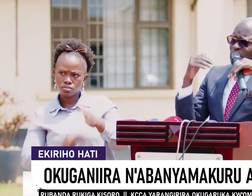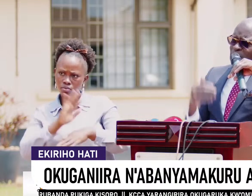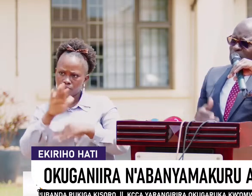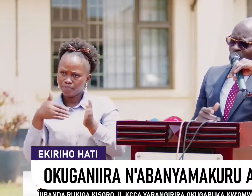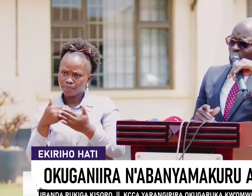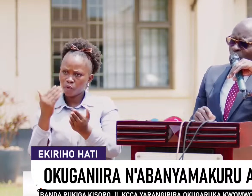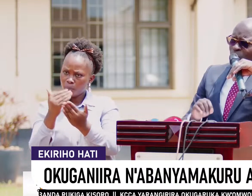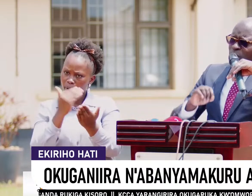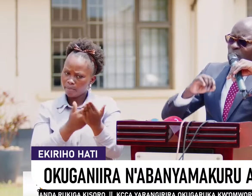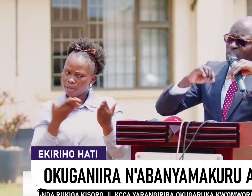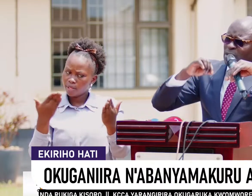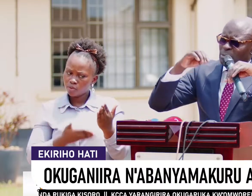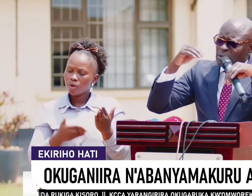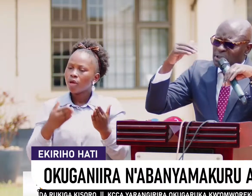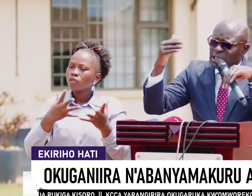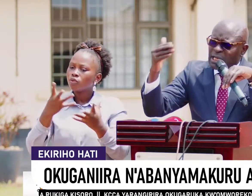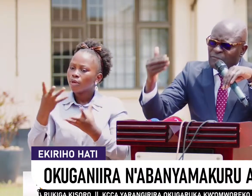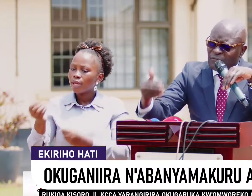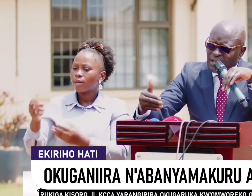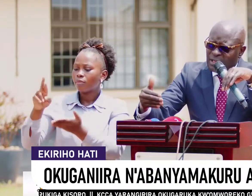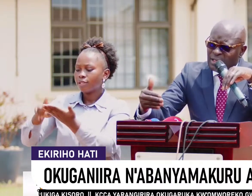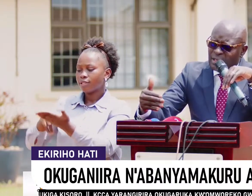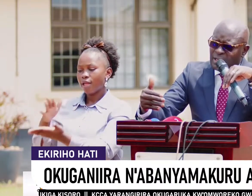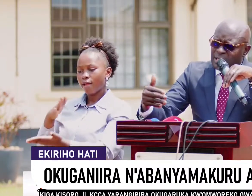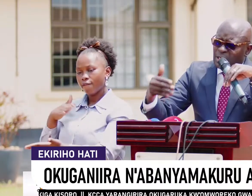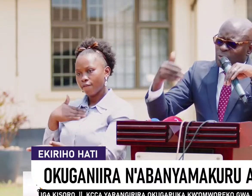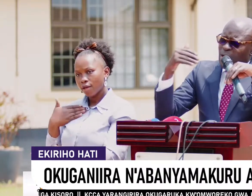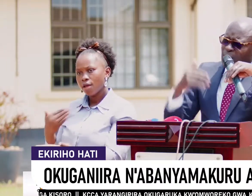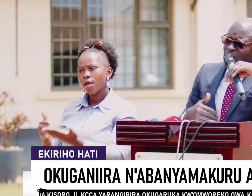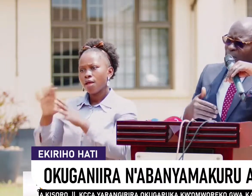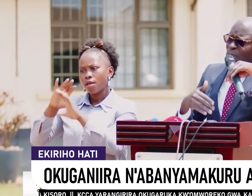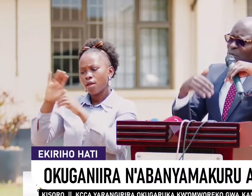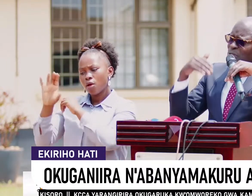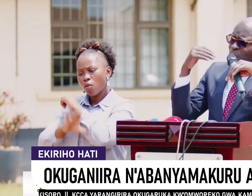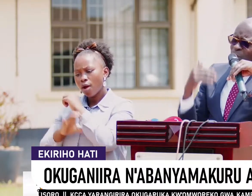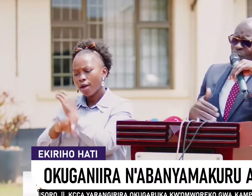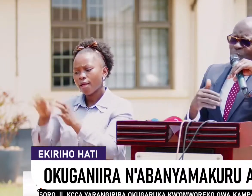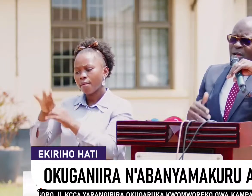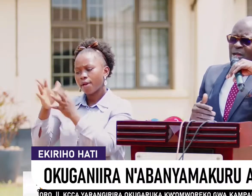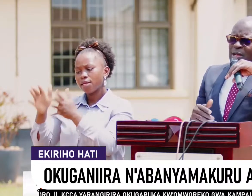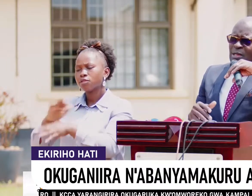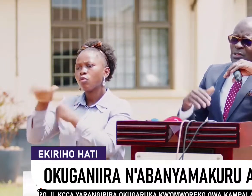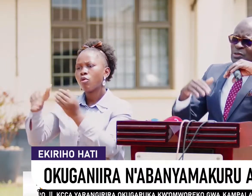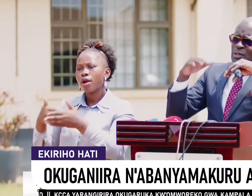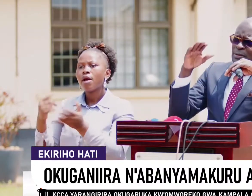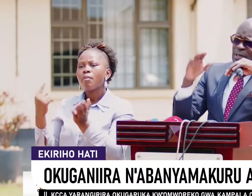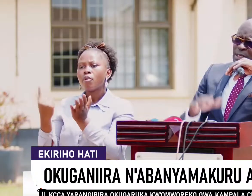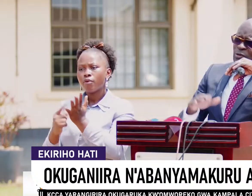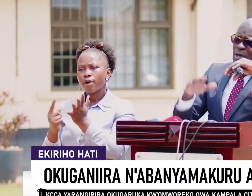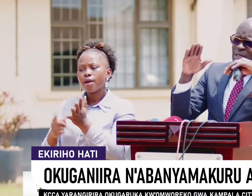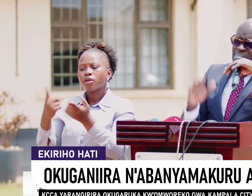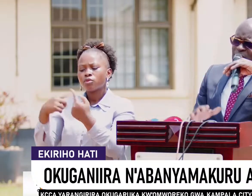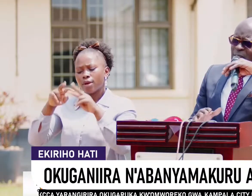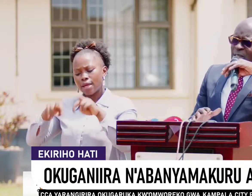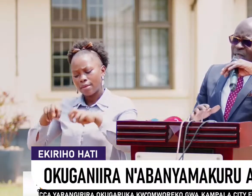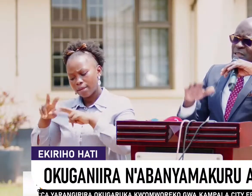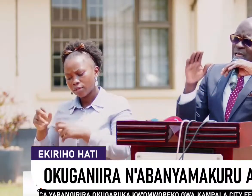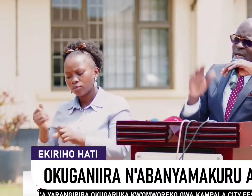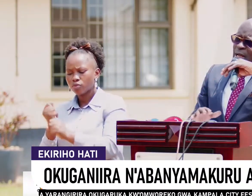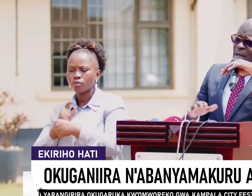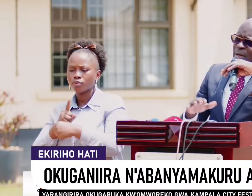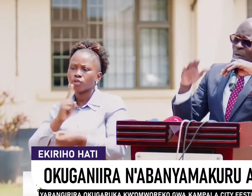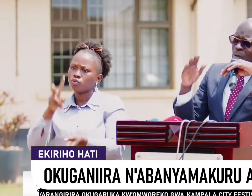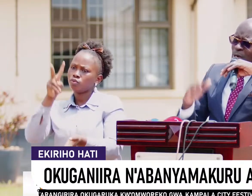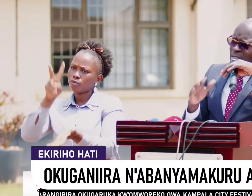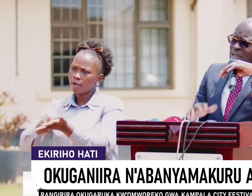ku mpapula ezo tugende mu register yaffe ey'eggwanga y'abalonzi bonna mu ggwanga tukebere tukakase nti